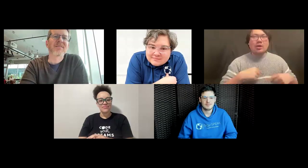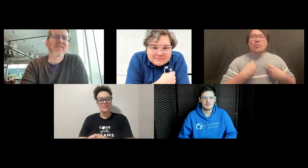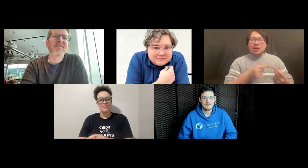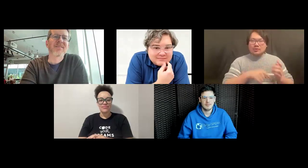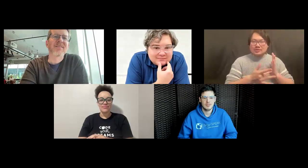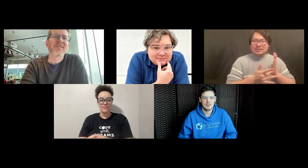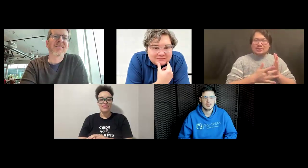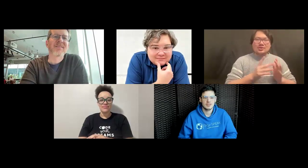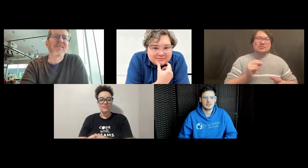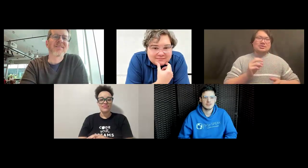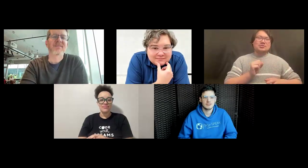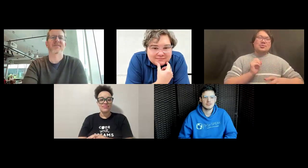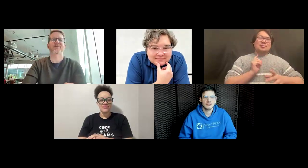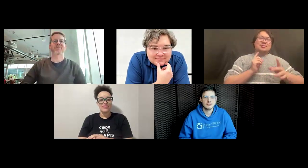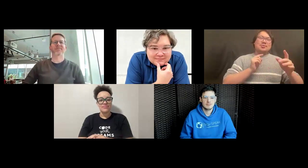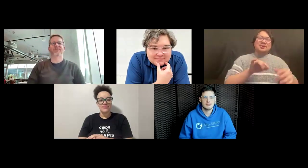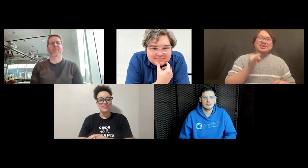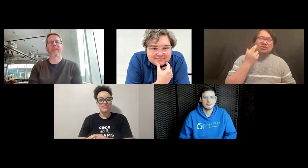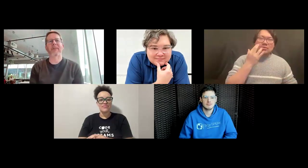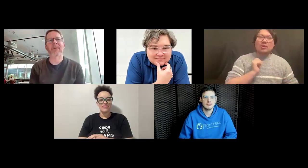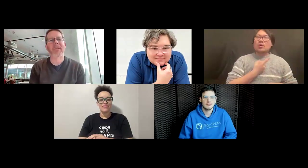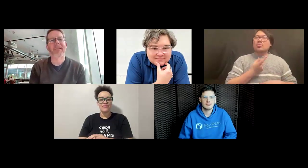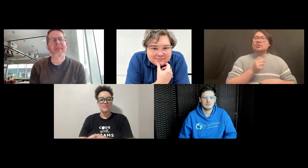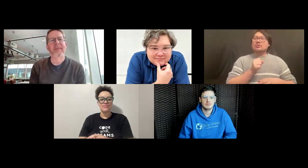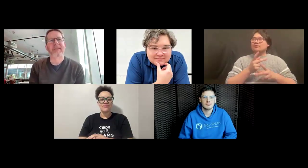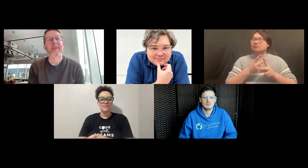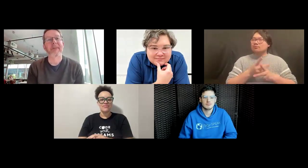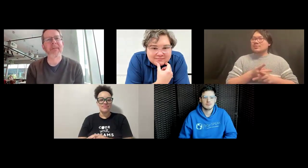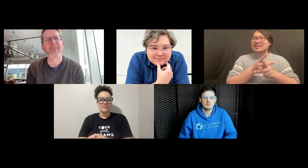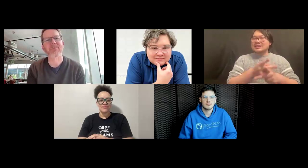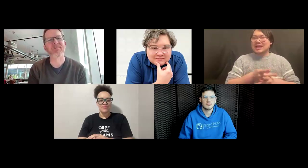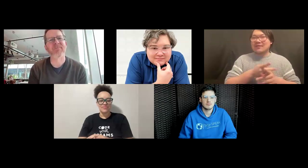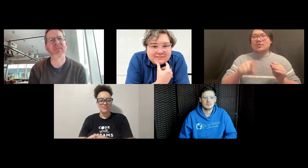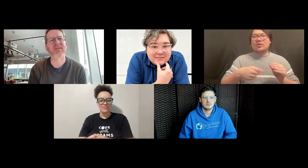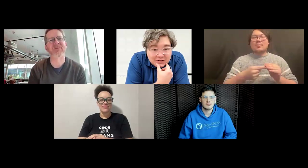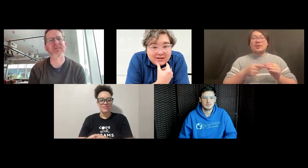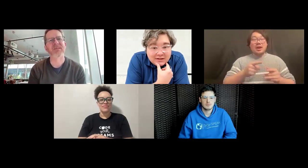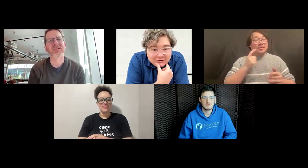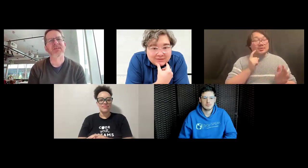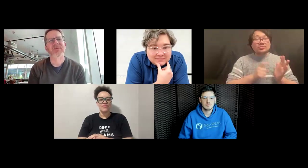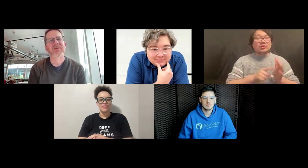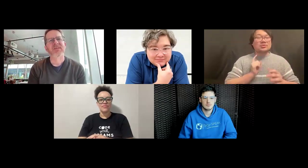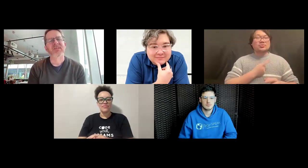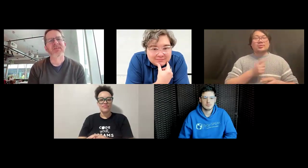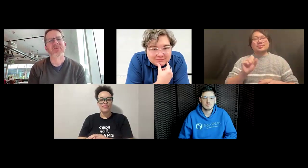there are a lot of promises that have made to the deaf community related to technology. And so that's the reason why we are very careful